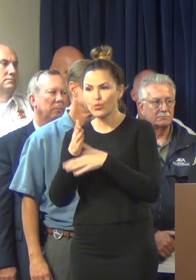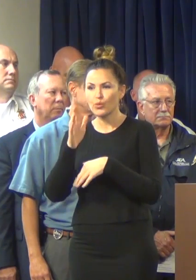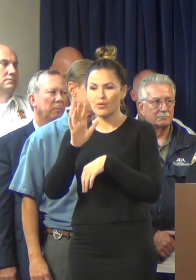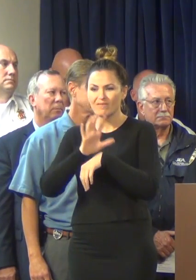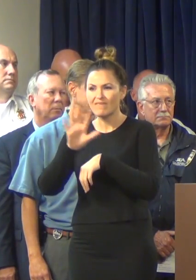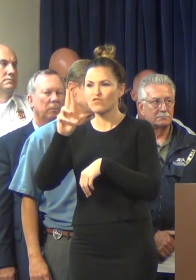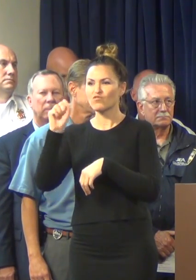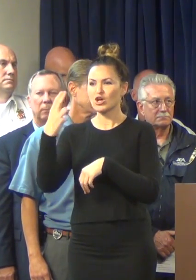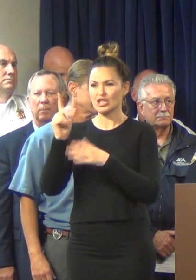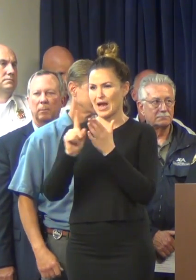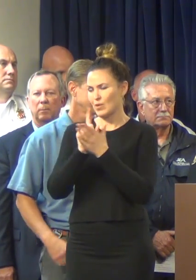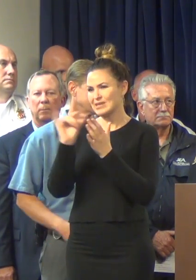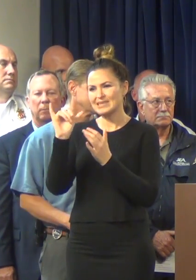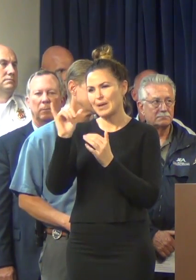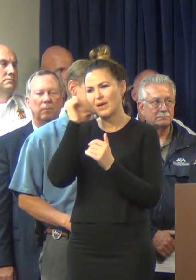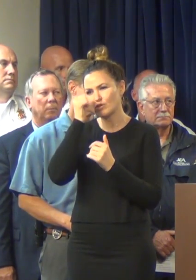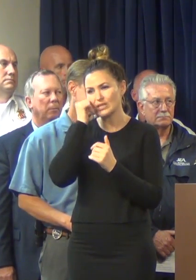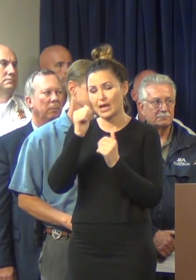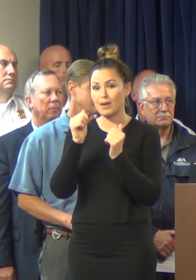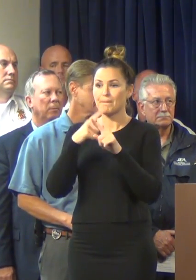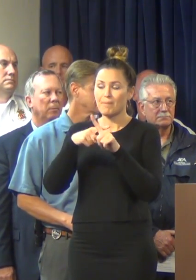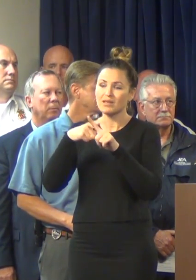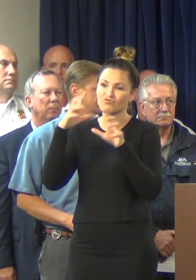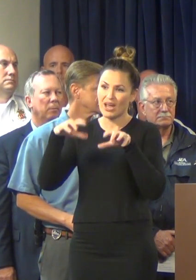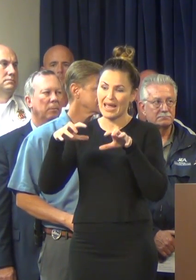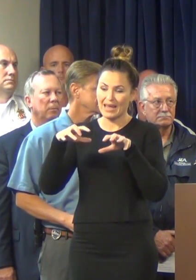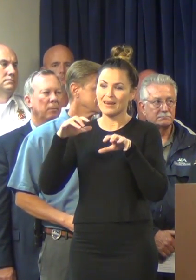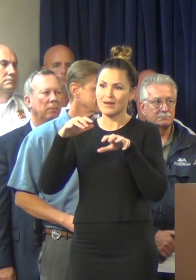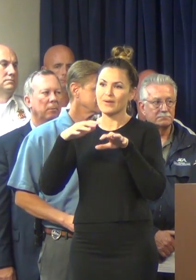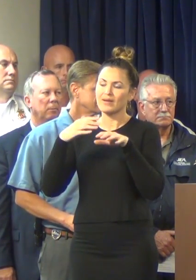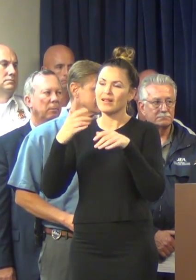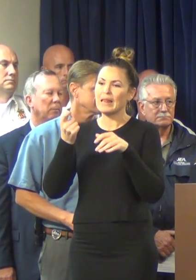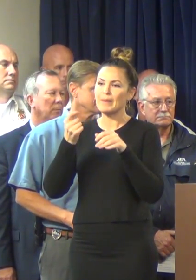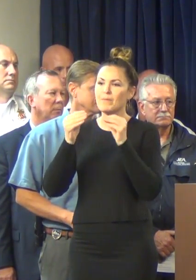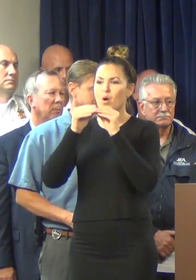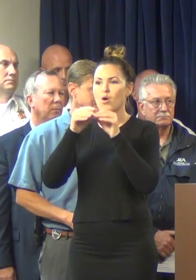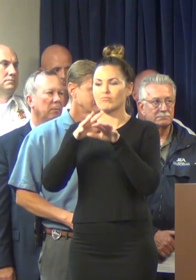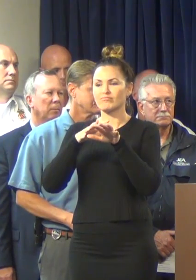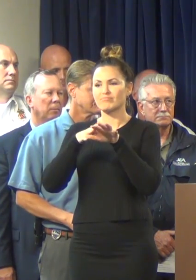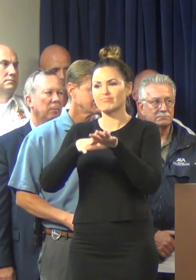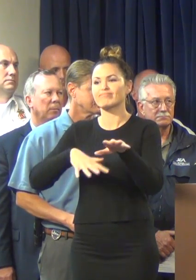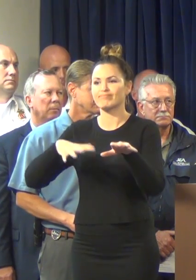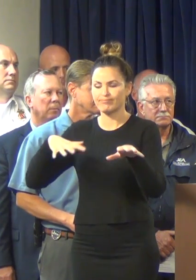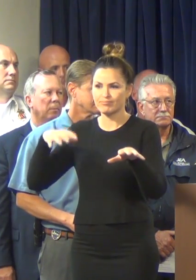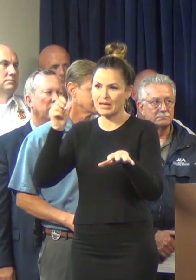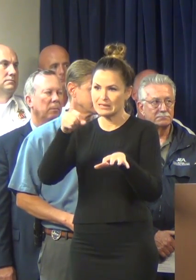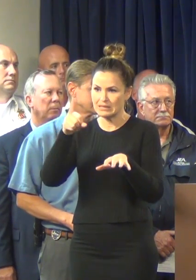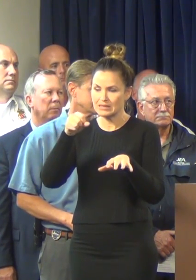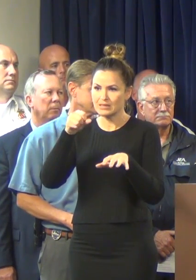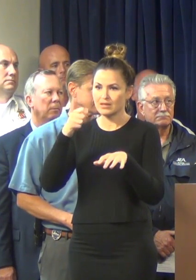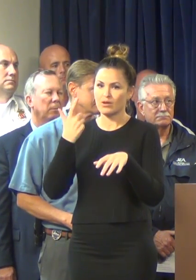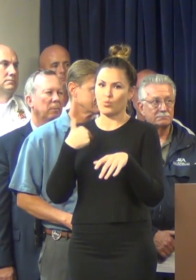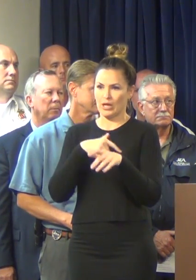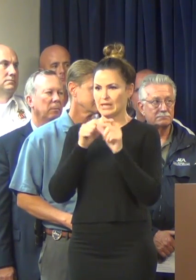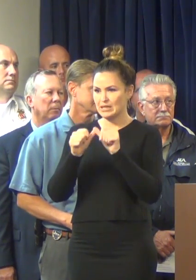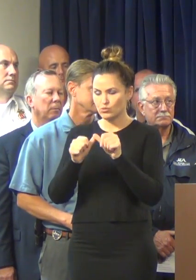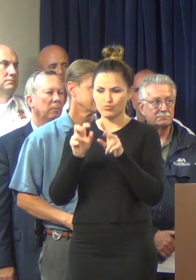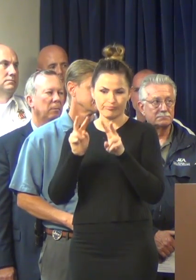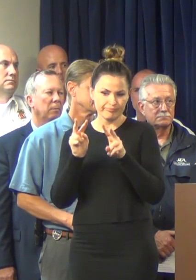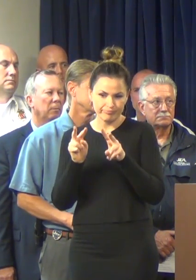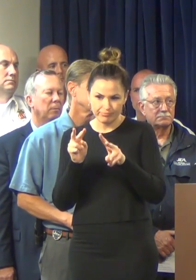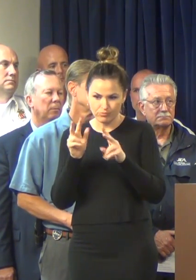rush hour today, like we do every day, with some rain involved. So it created some typical challenges for us. We are continuing to